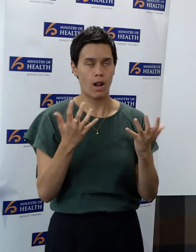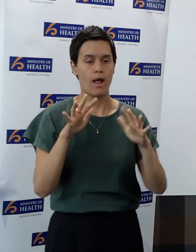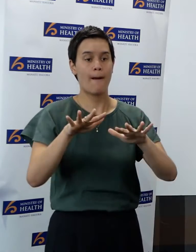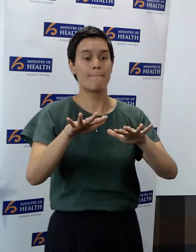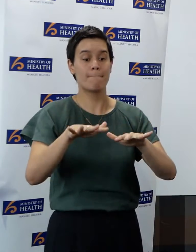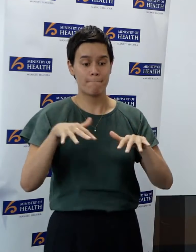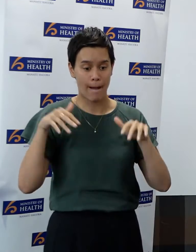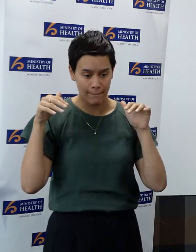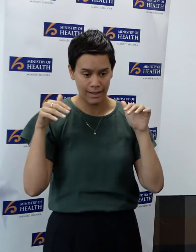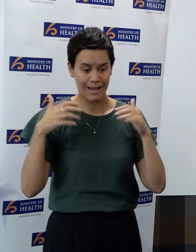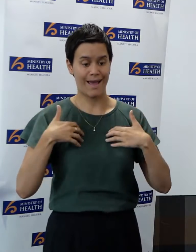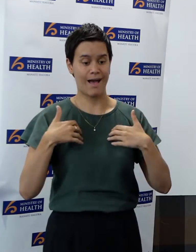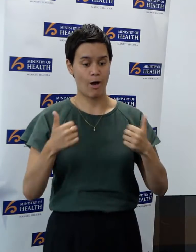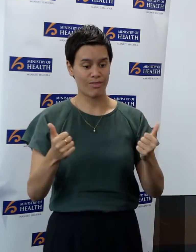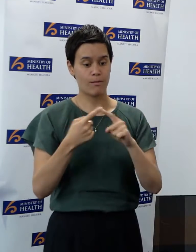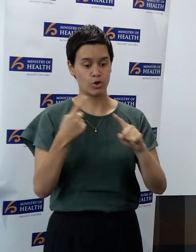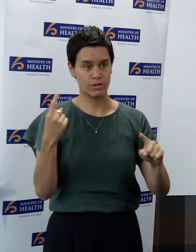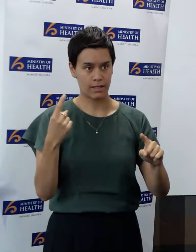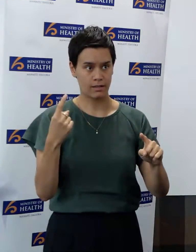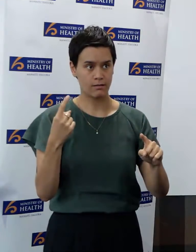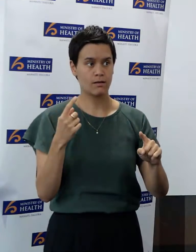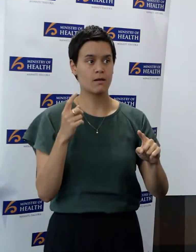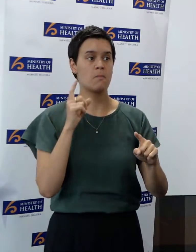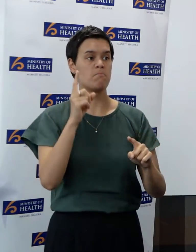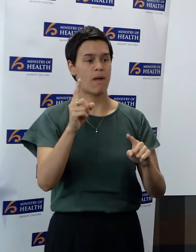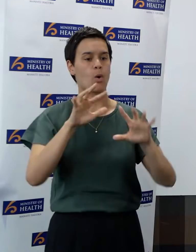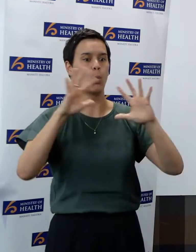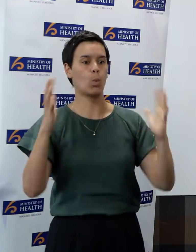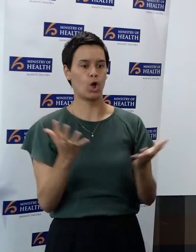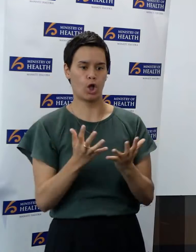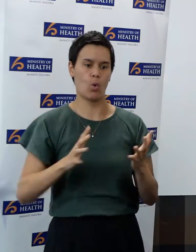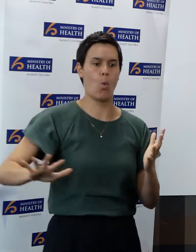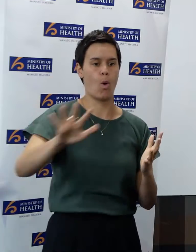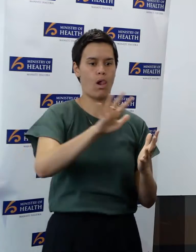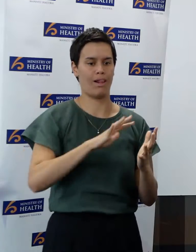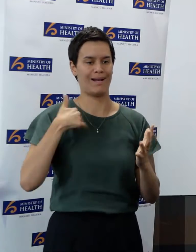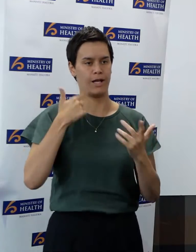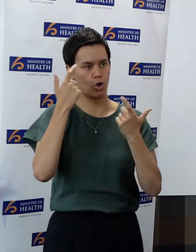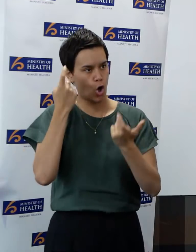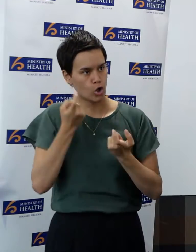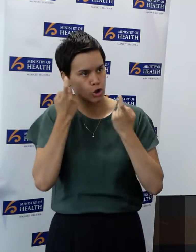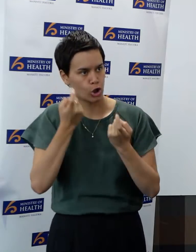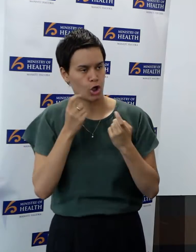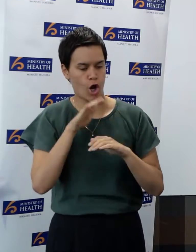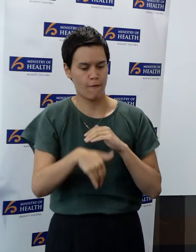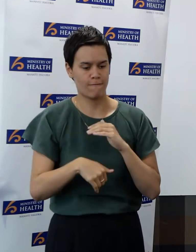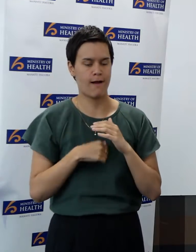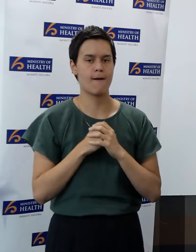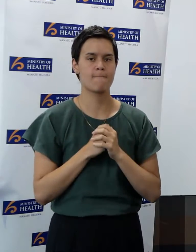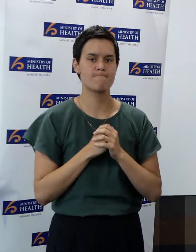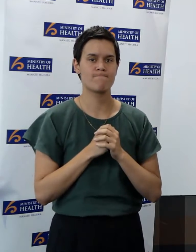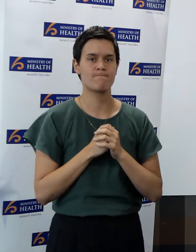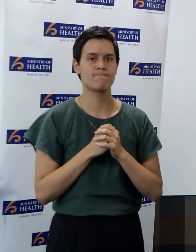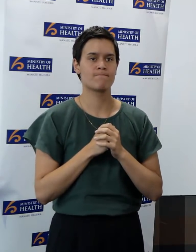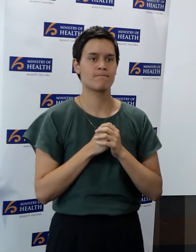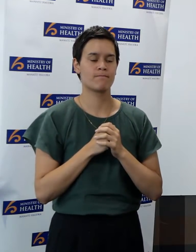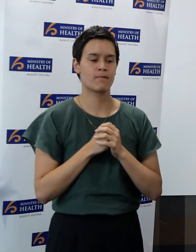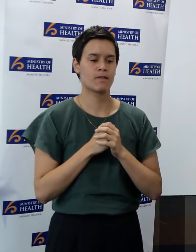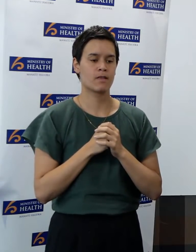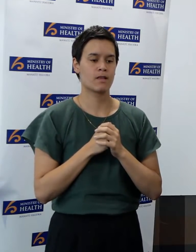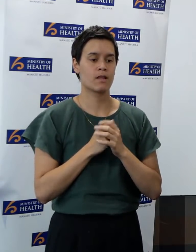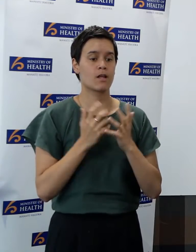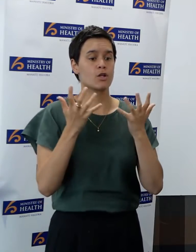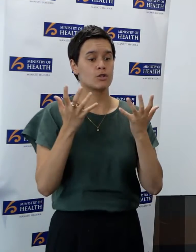of international concern, a so-called FEC, and spoke earlier in the day about what the implications are for that. But just to rehearse, it